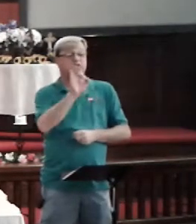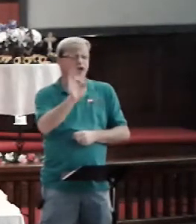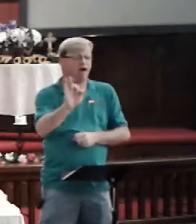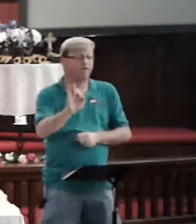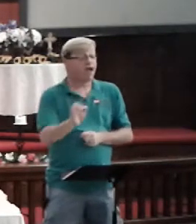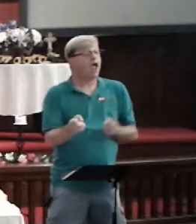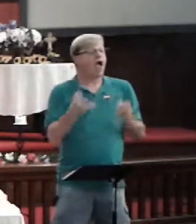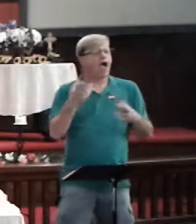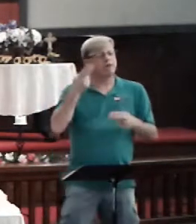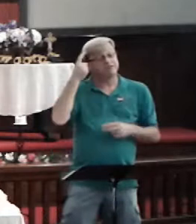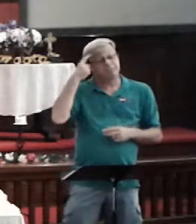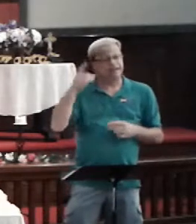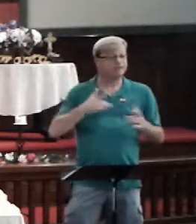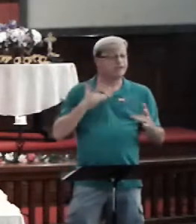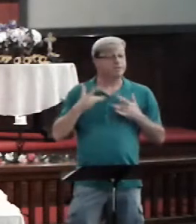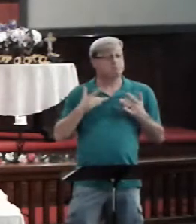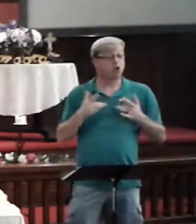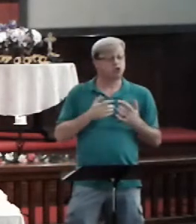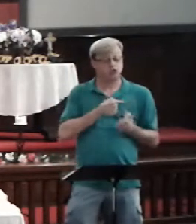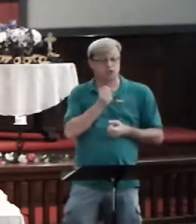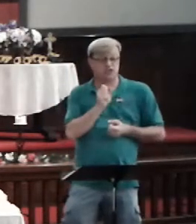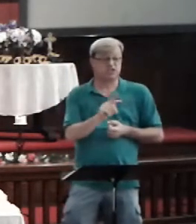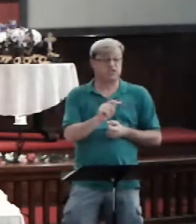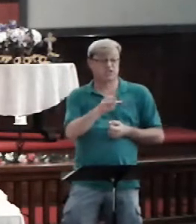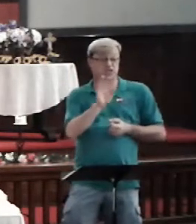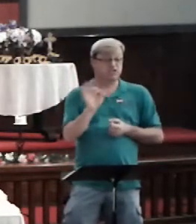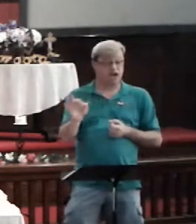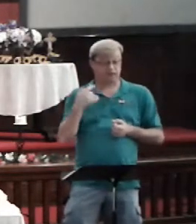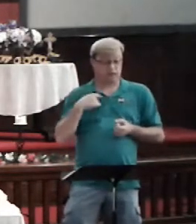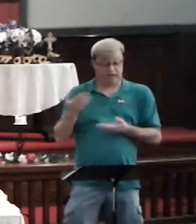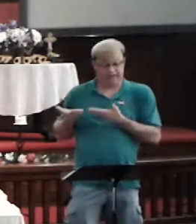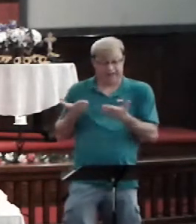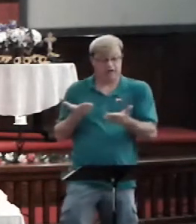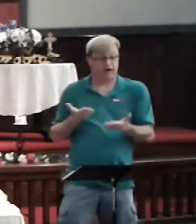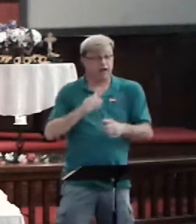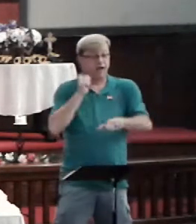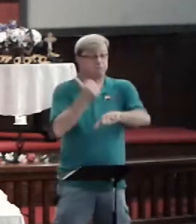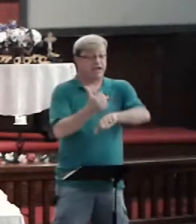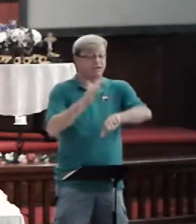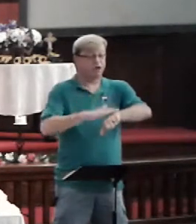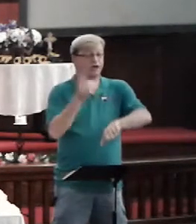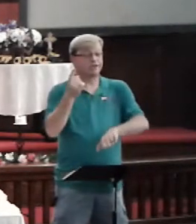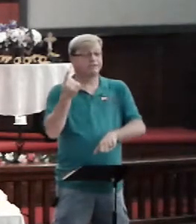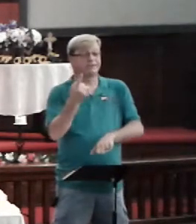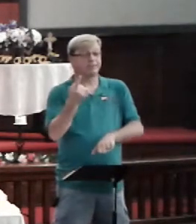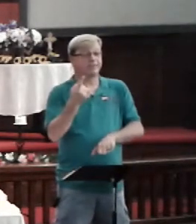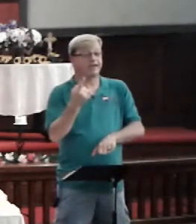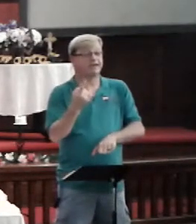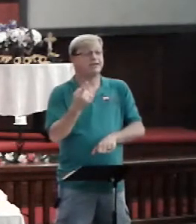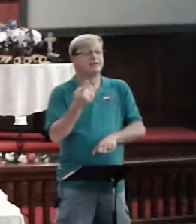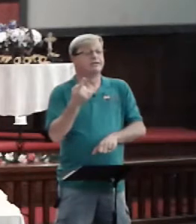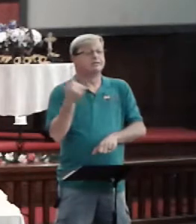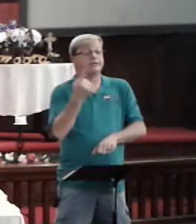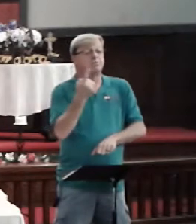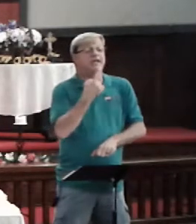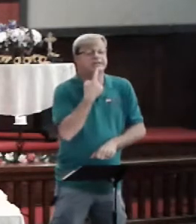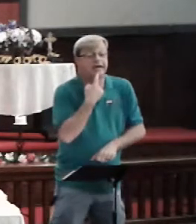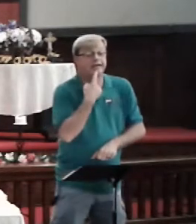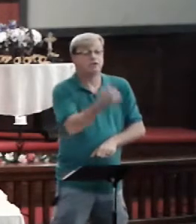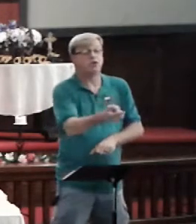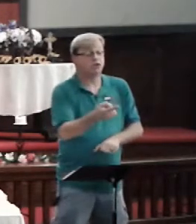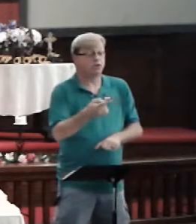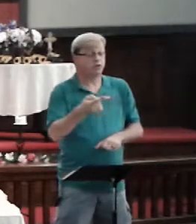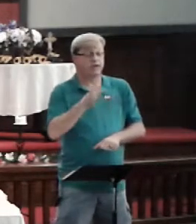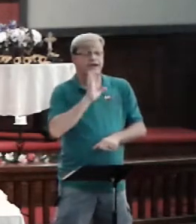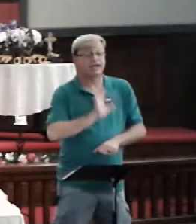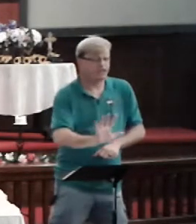and emotional stuff are we carrying around? Based on what somebody said to you when you were 5 years old. Based on what someone said to you when you came